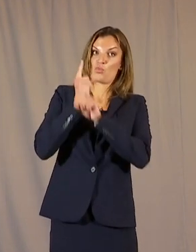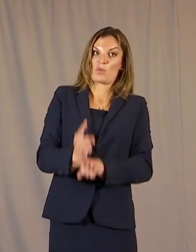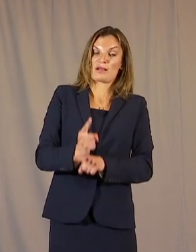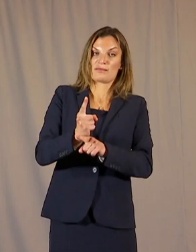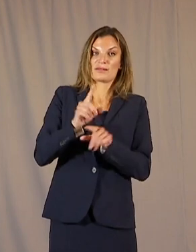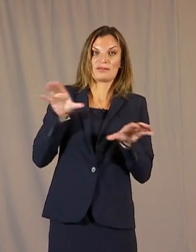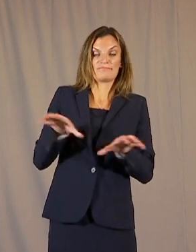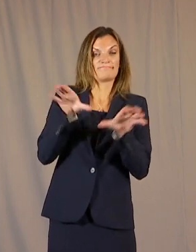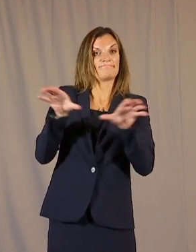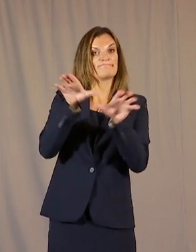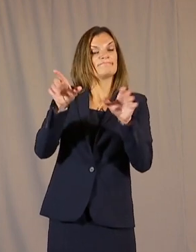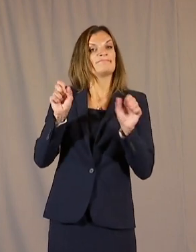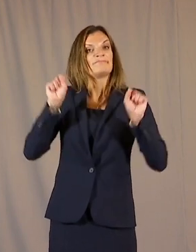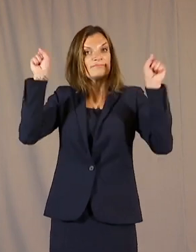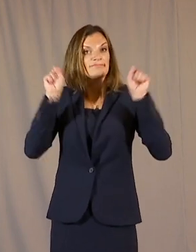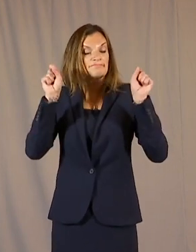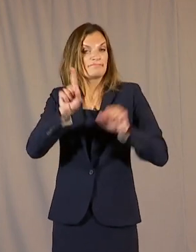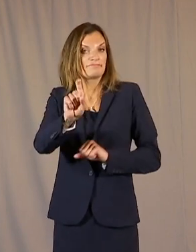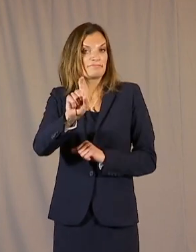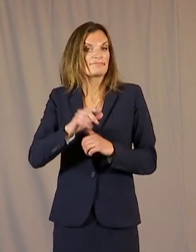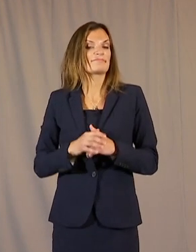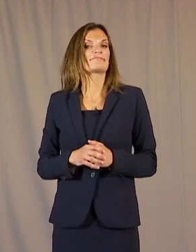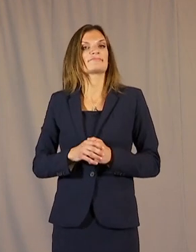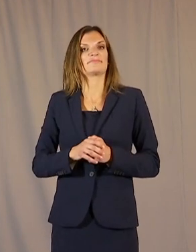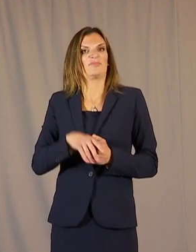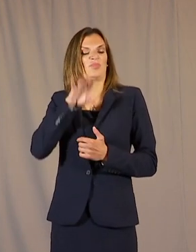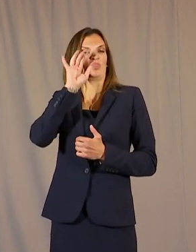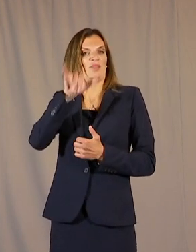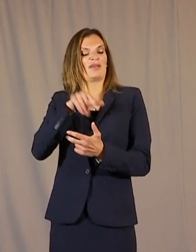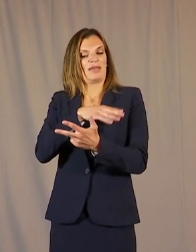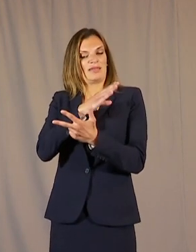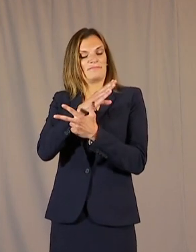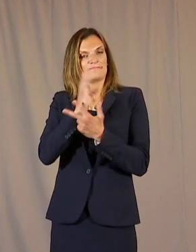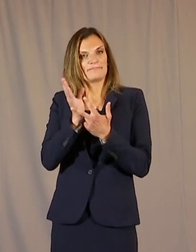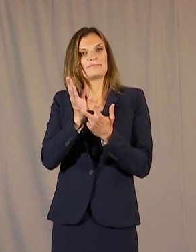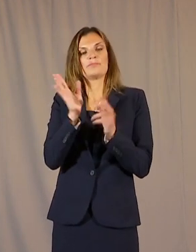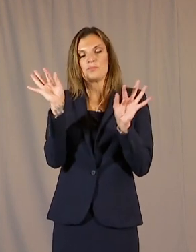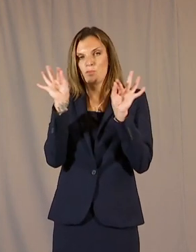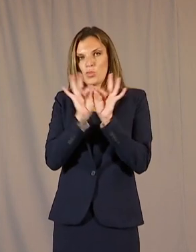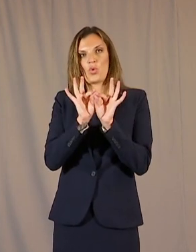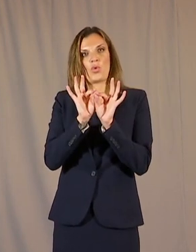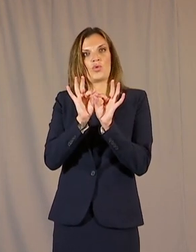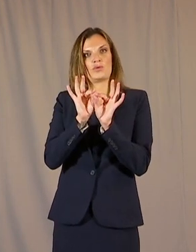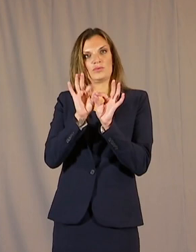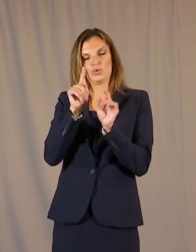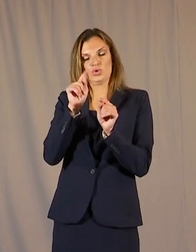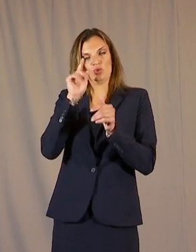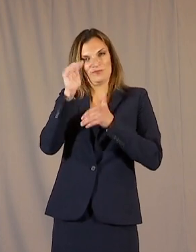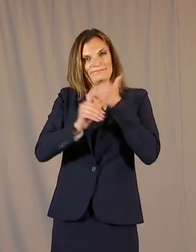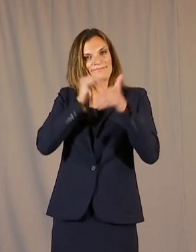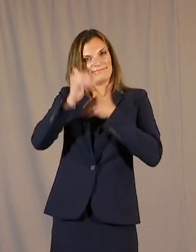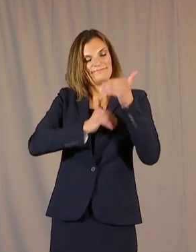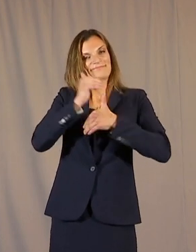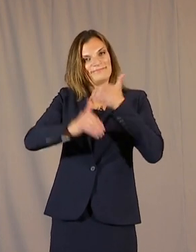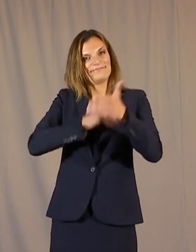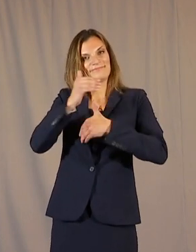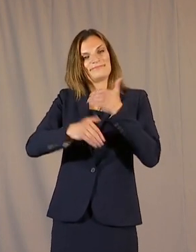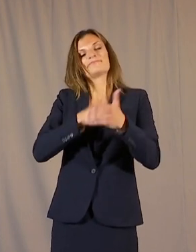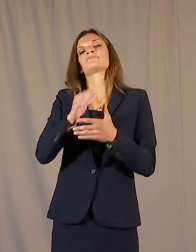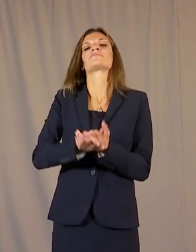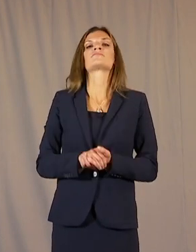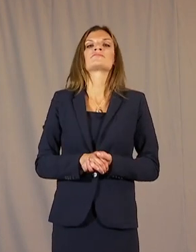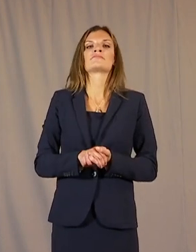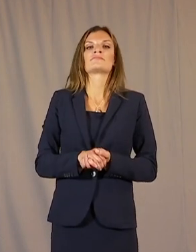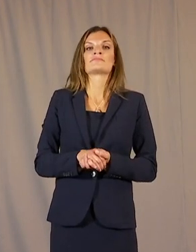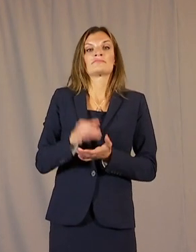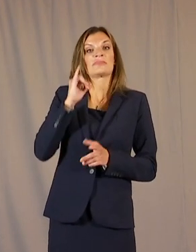three things we should be laser focused on trying to build some momentum around if